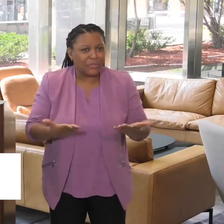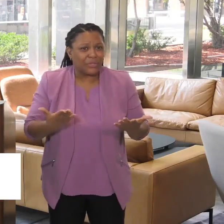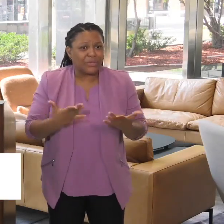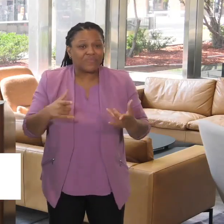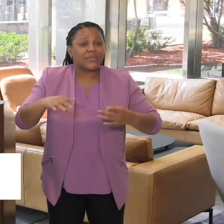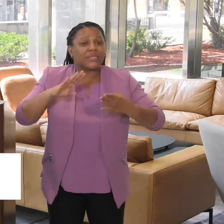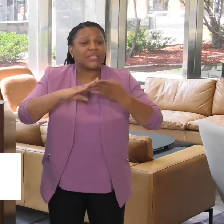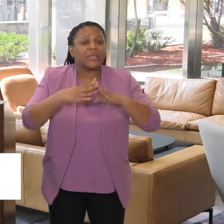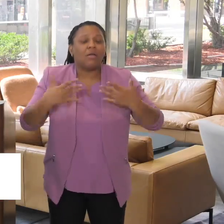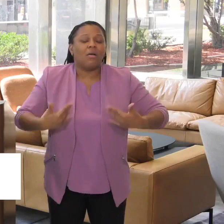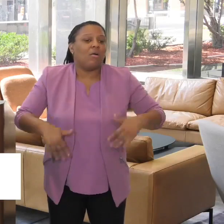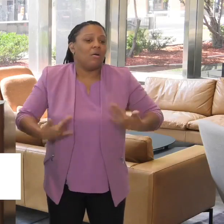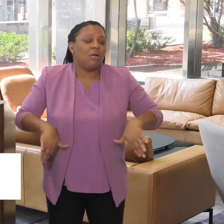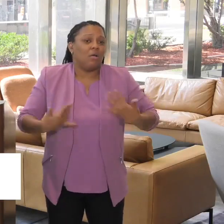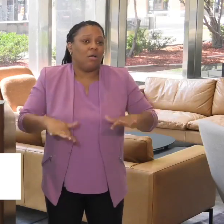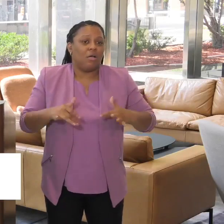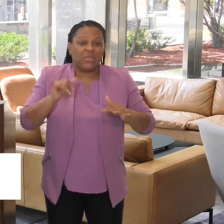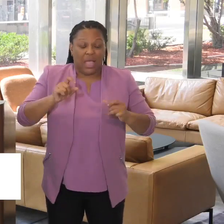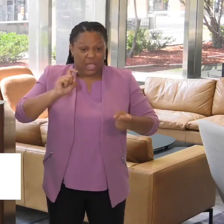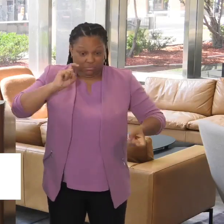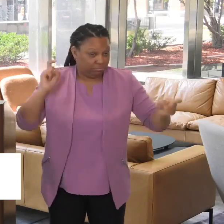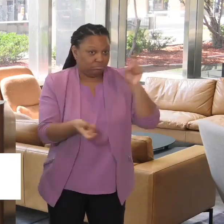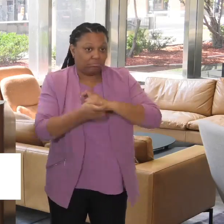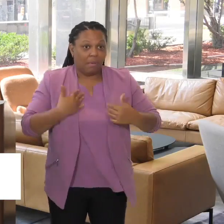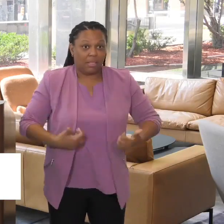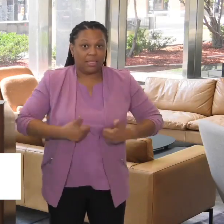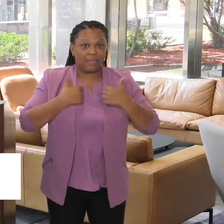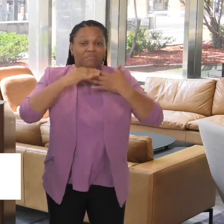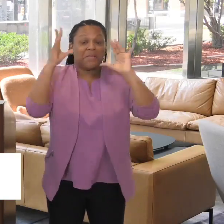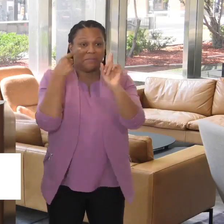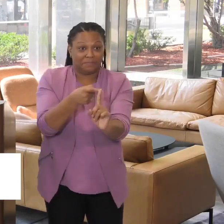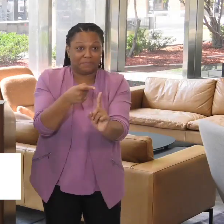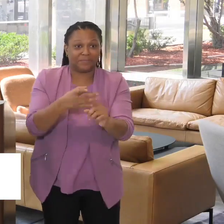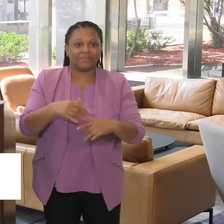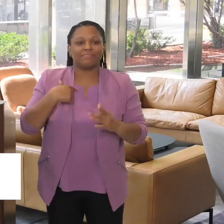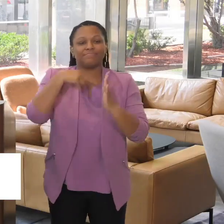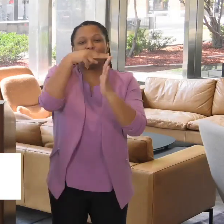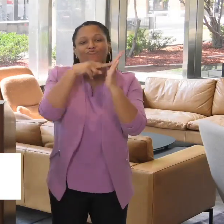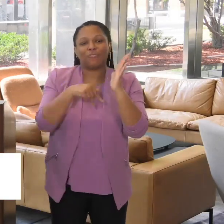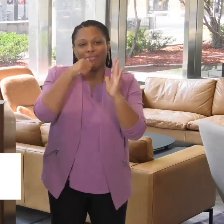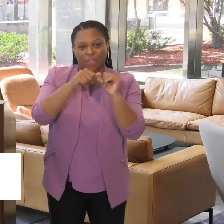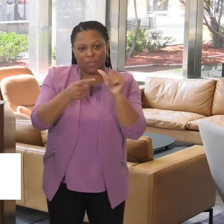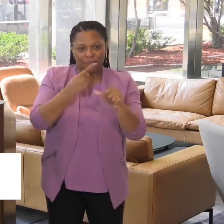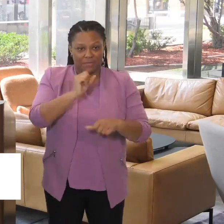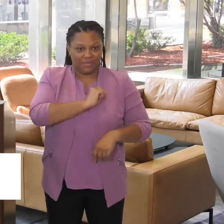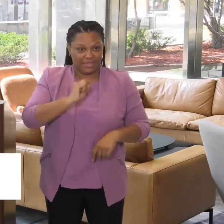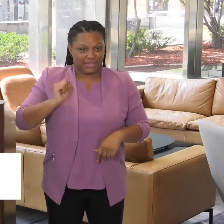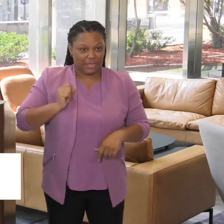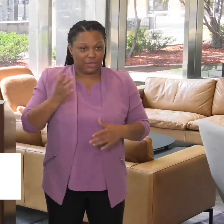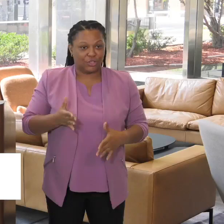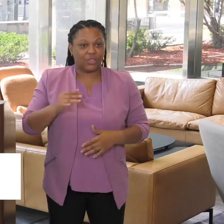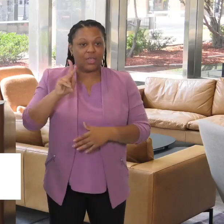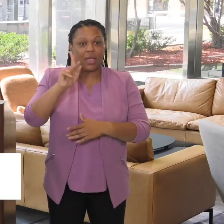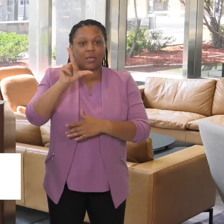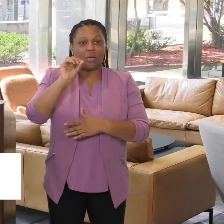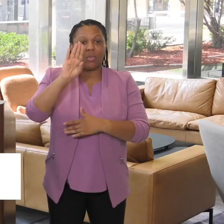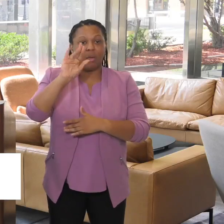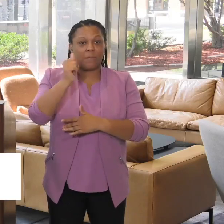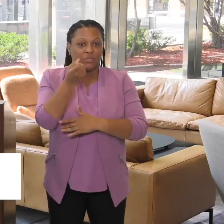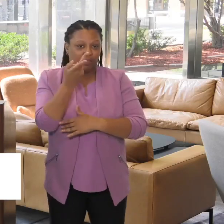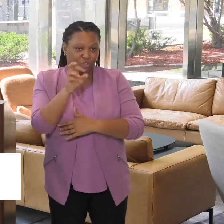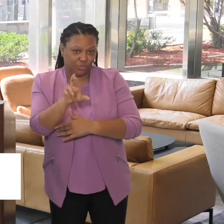it's transformative. But I am here to read a letter on behalf of the senator, and I just want to commend everyone